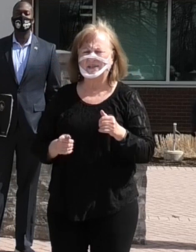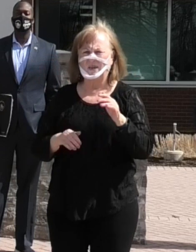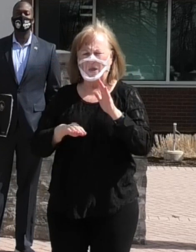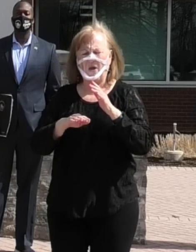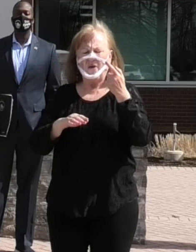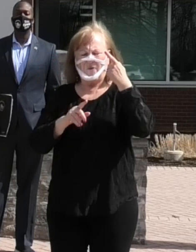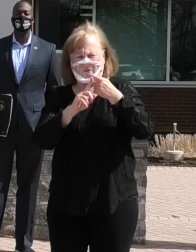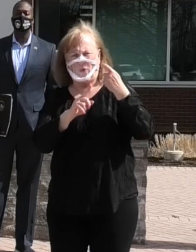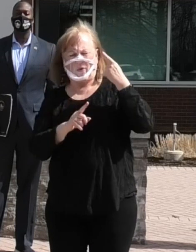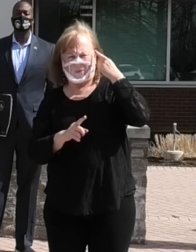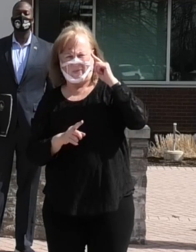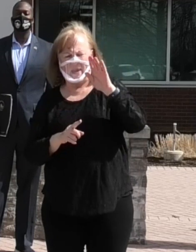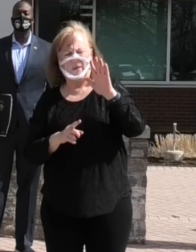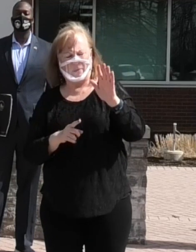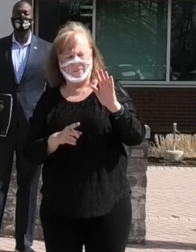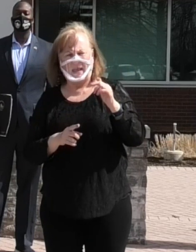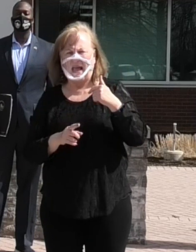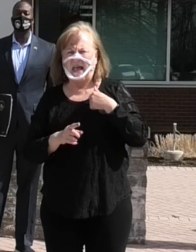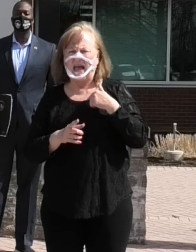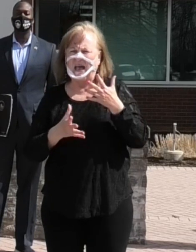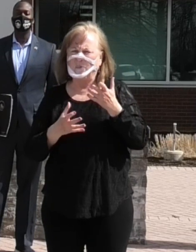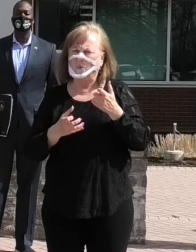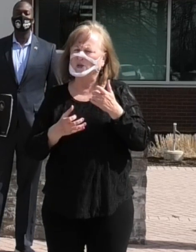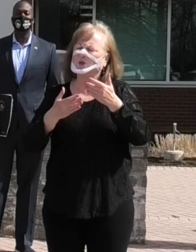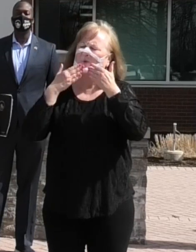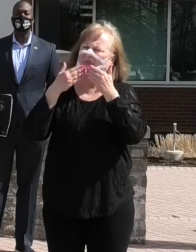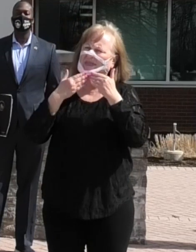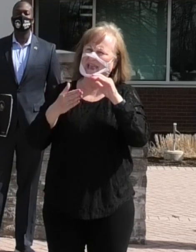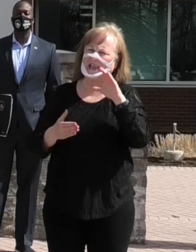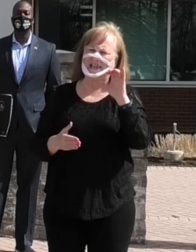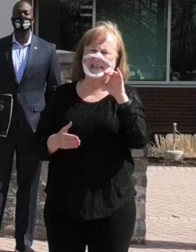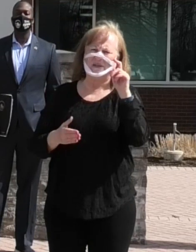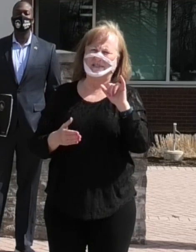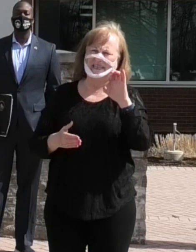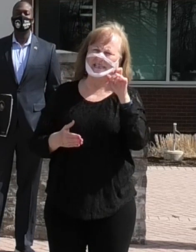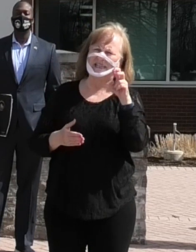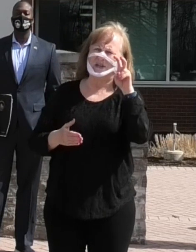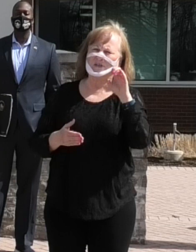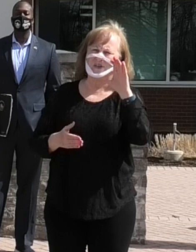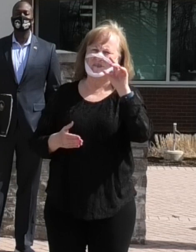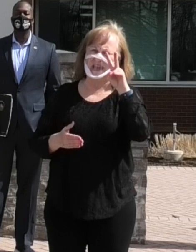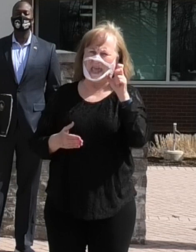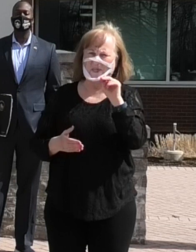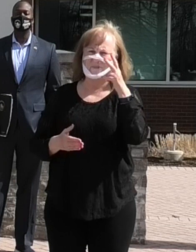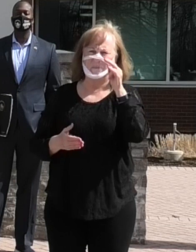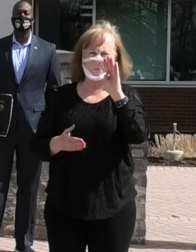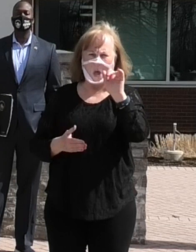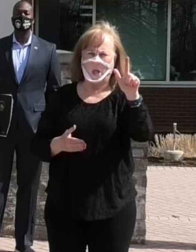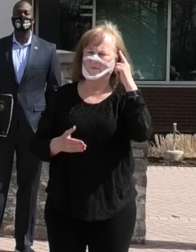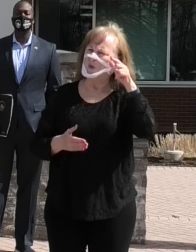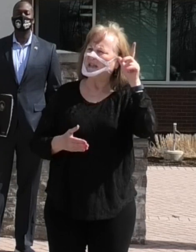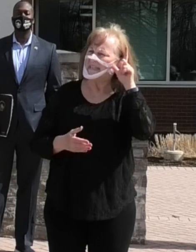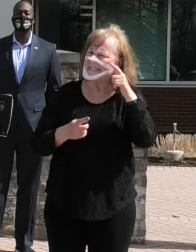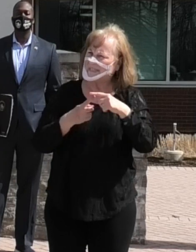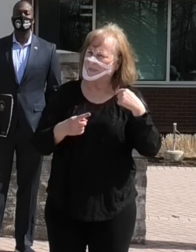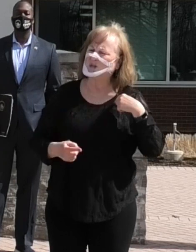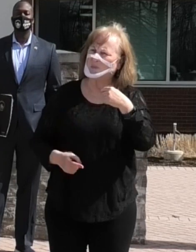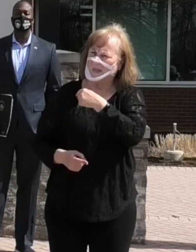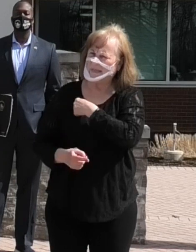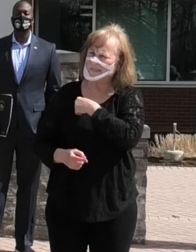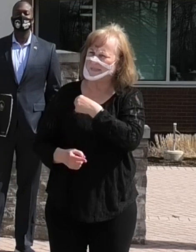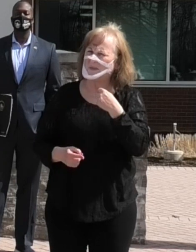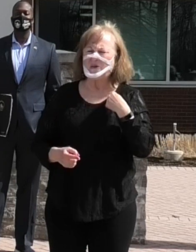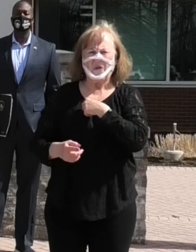their behalf, I want to thank County Executive Calvin Ball for listening to us.